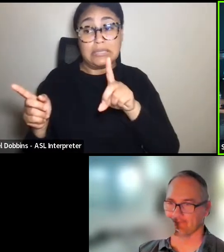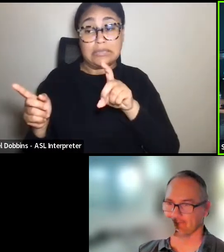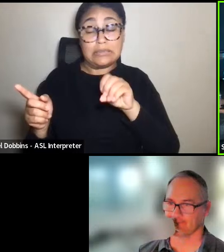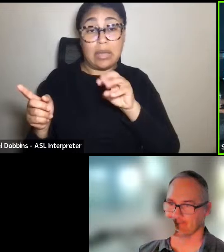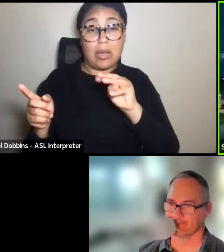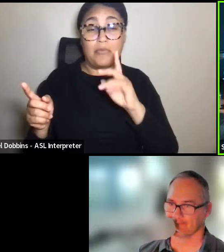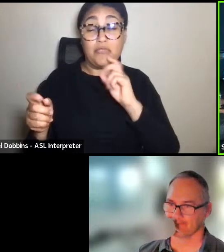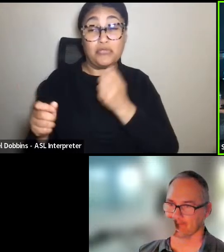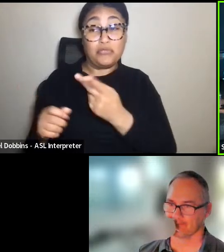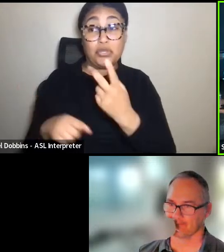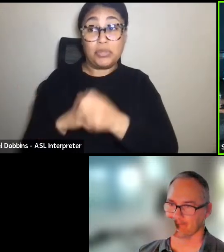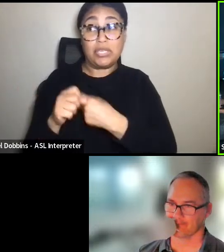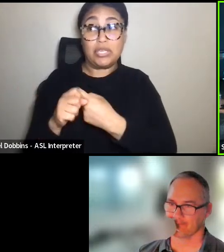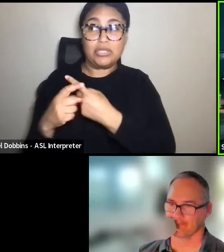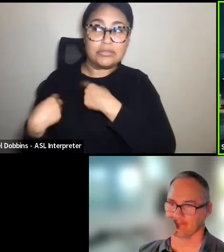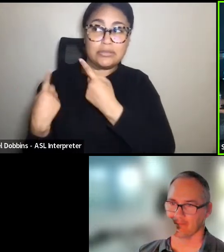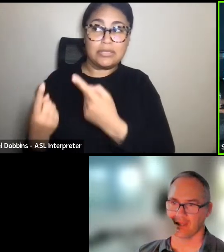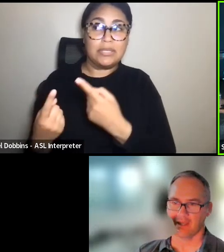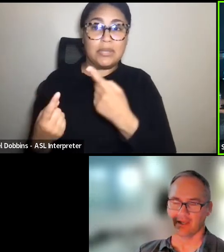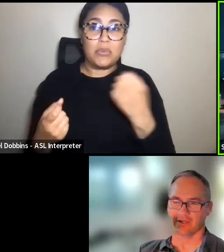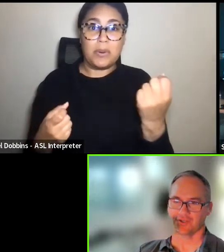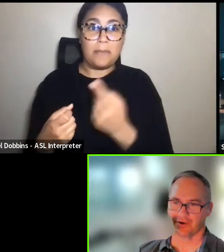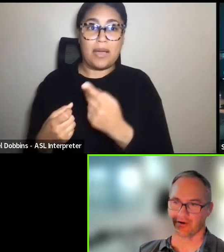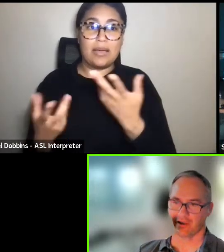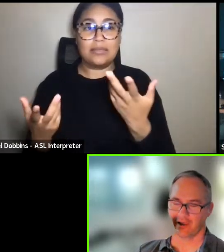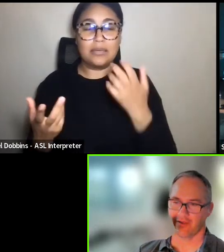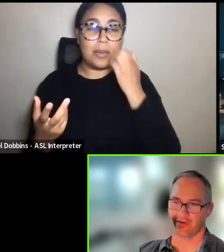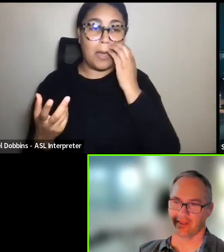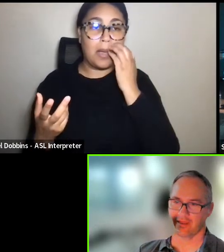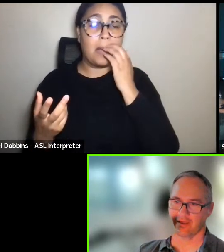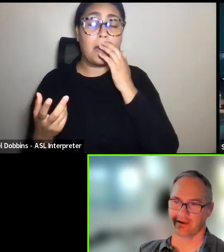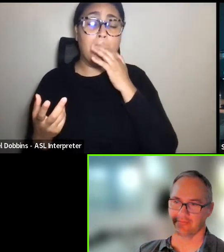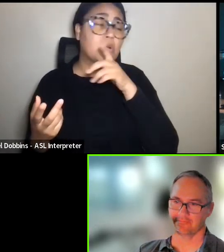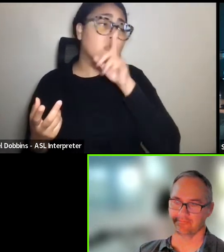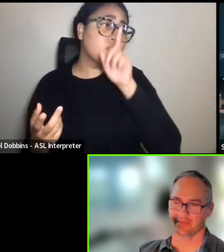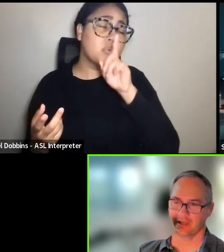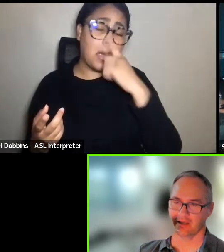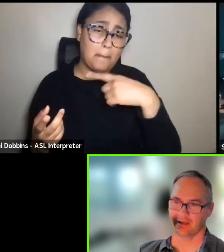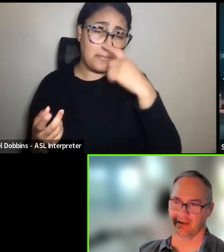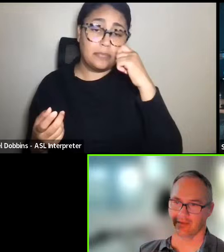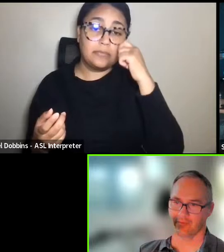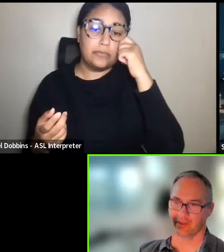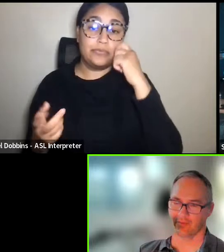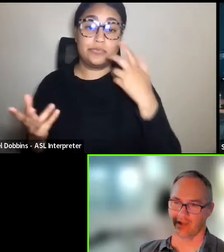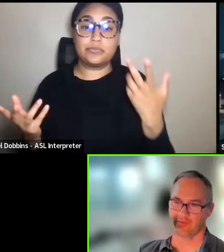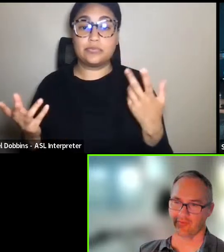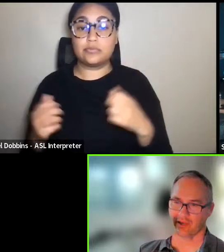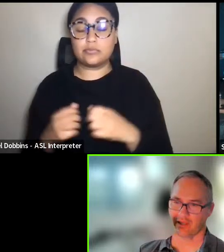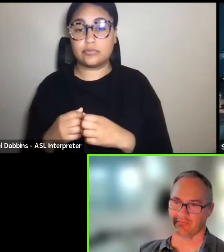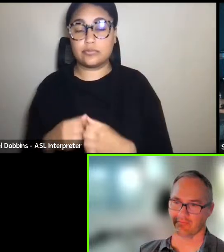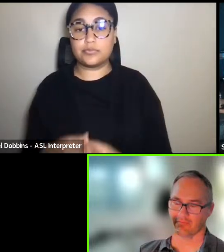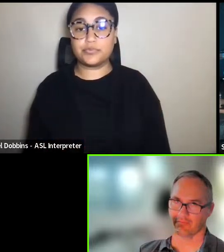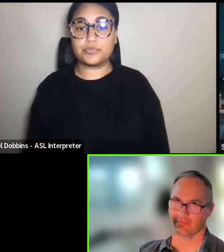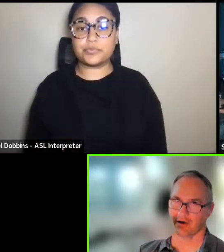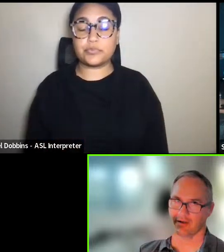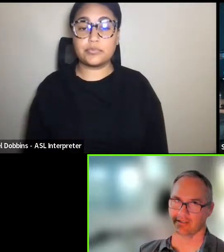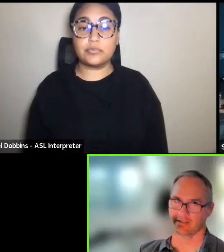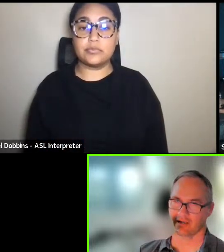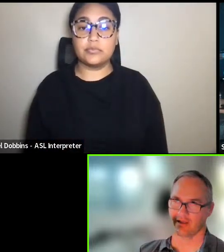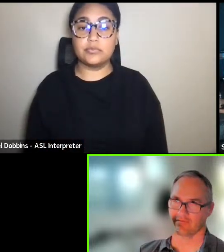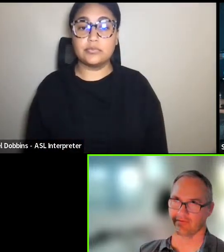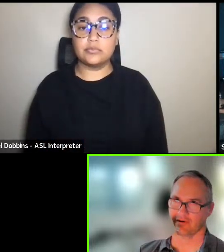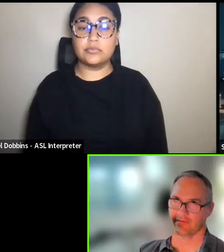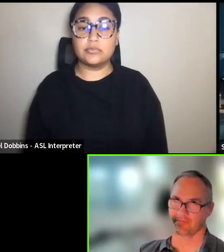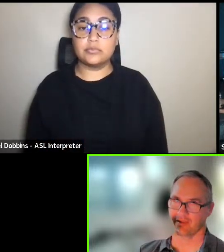of years as we've come back. You want to say something, Dom? Sure. And I think when everybody